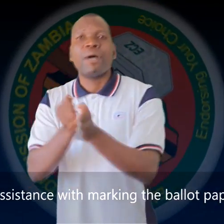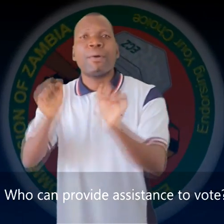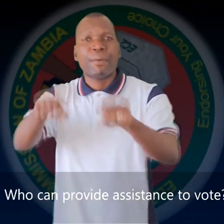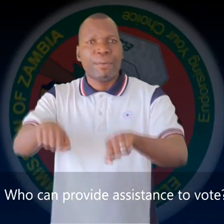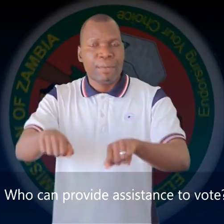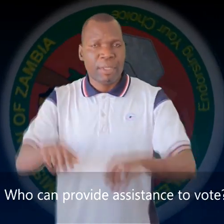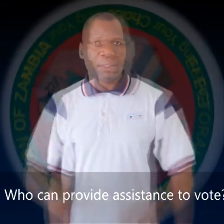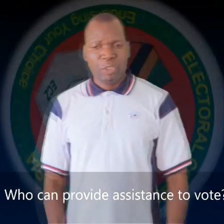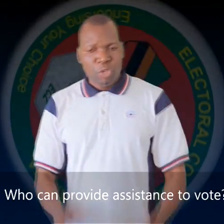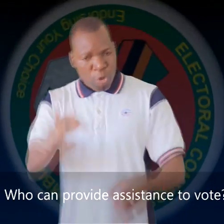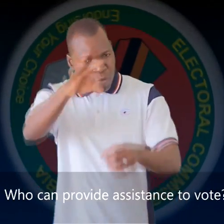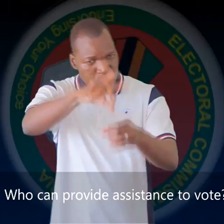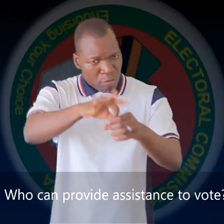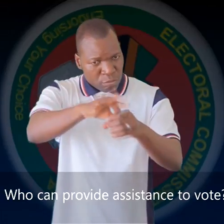Who can provide assistance to vote?